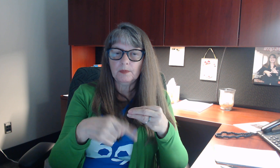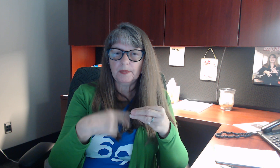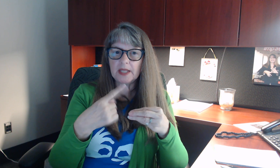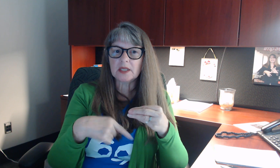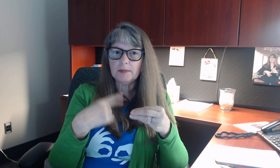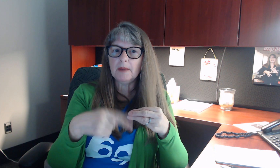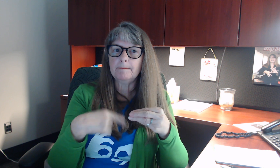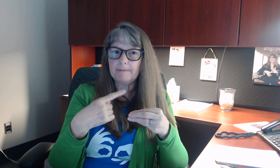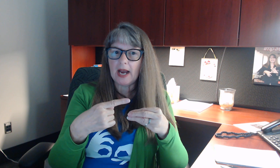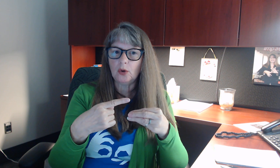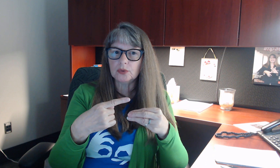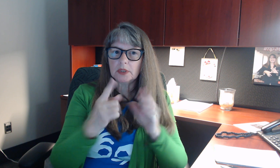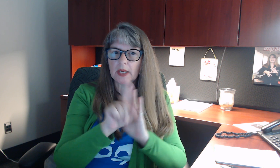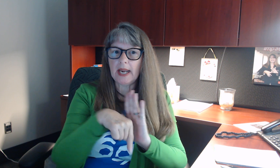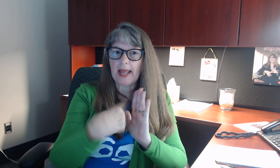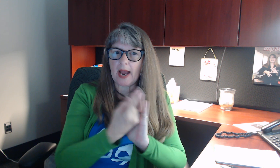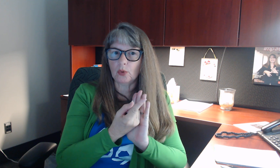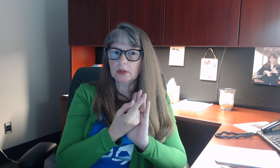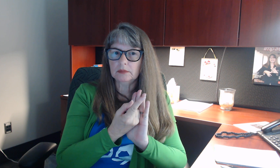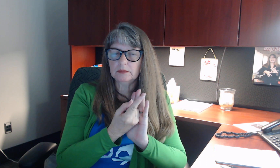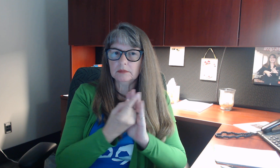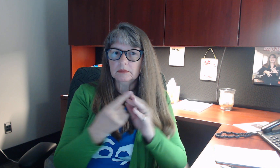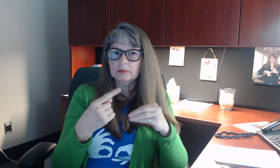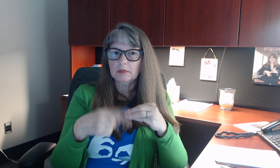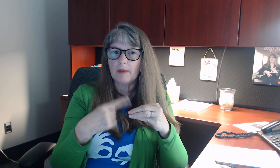It's going to be about an hour. About.